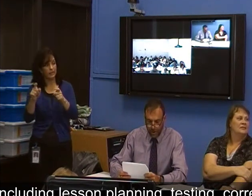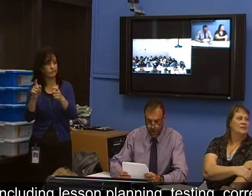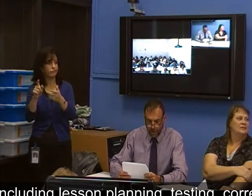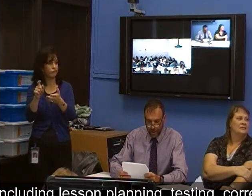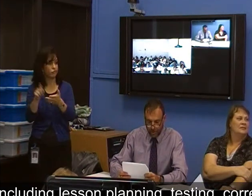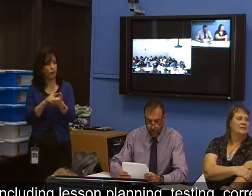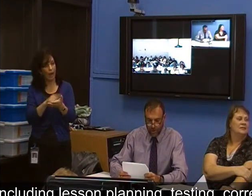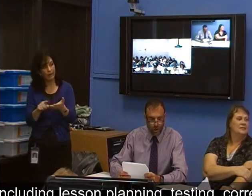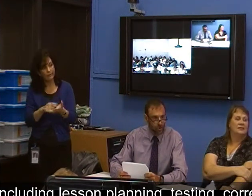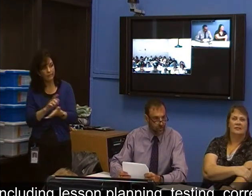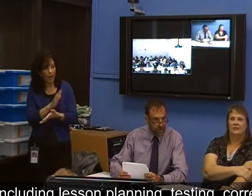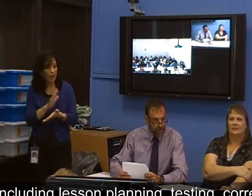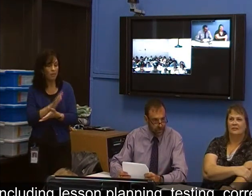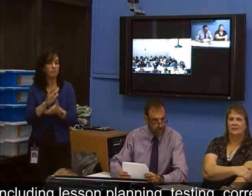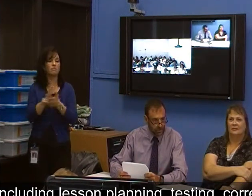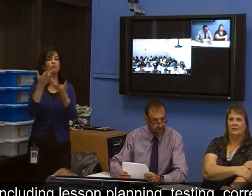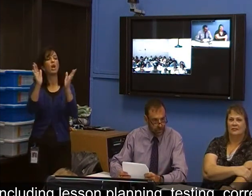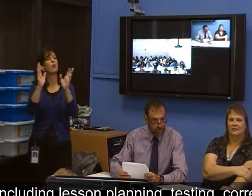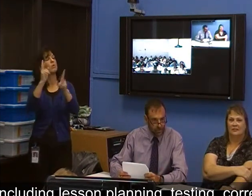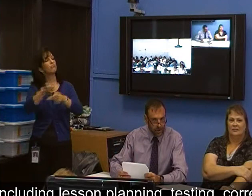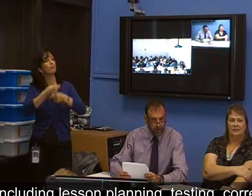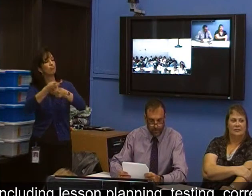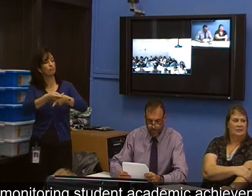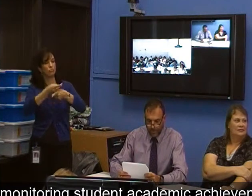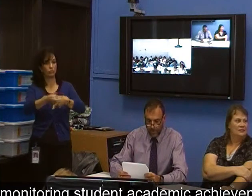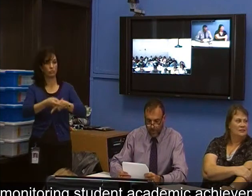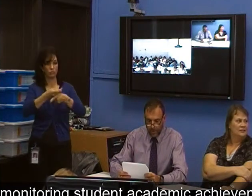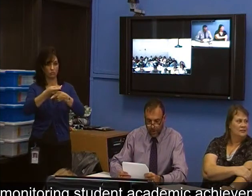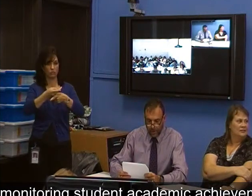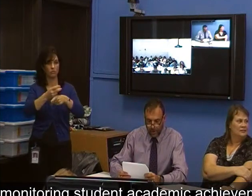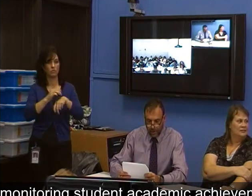papers, general supervision,